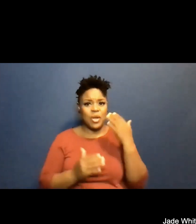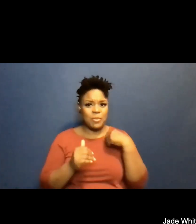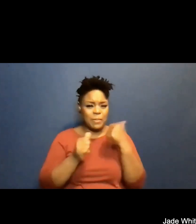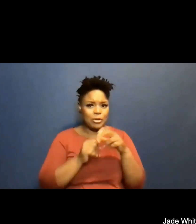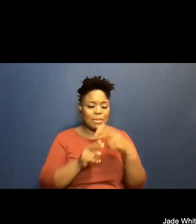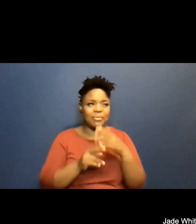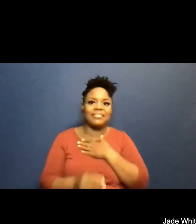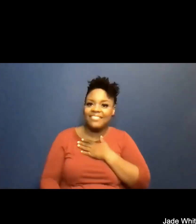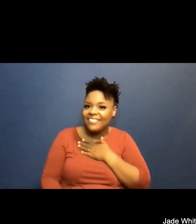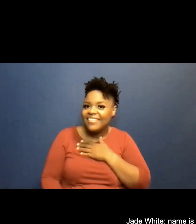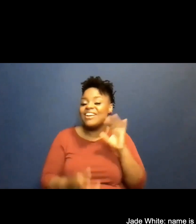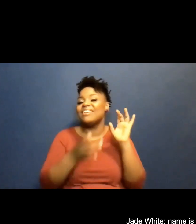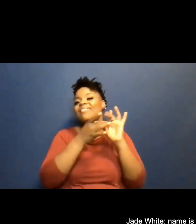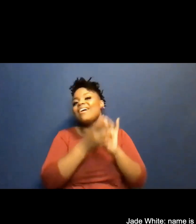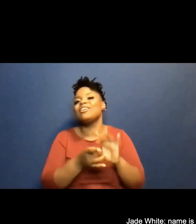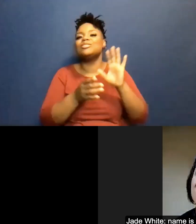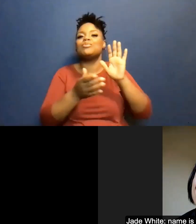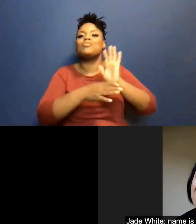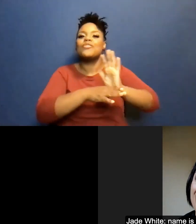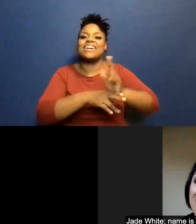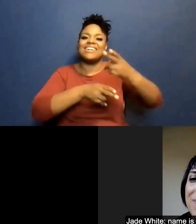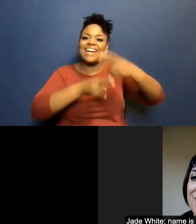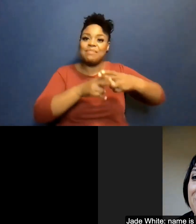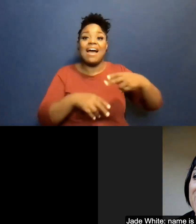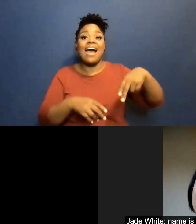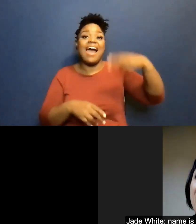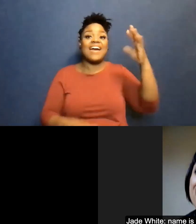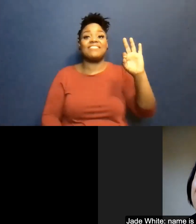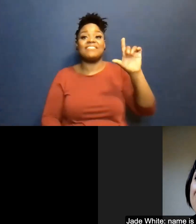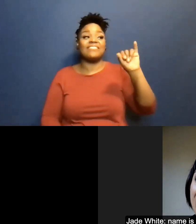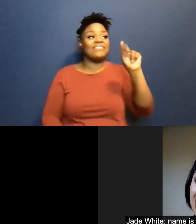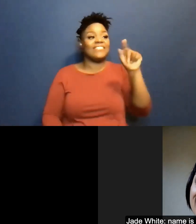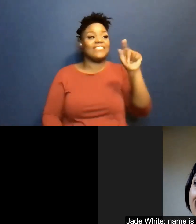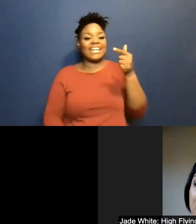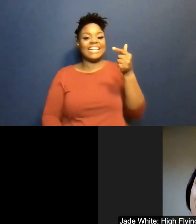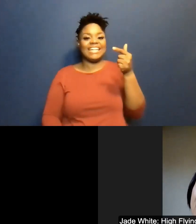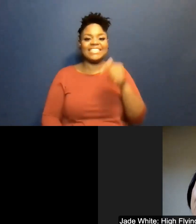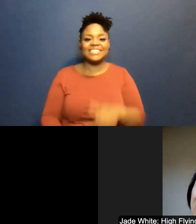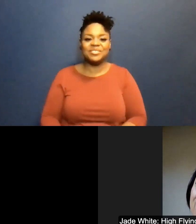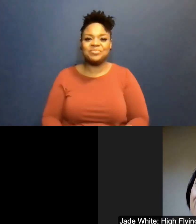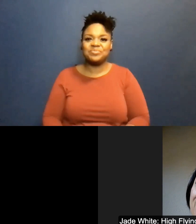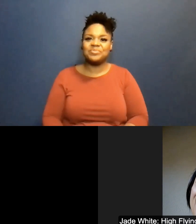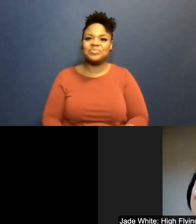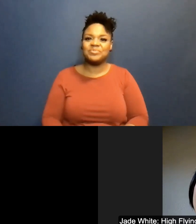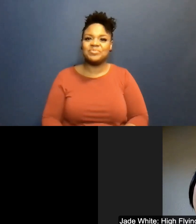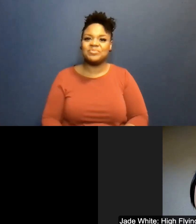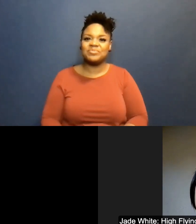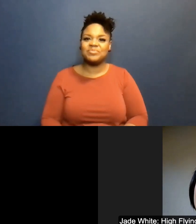yes, yeah, my name is Jade White. I'm the subject of Flying Jade. I'm a professional